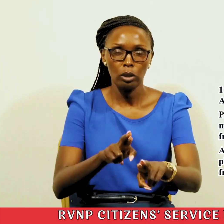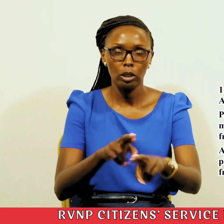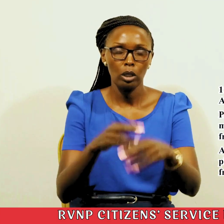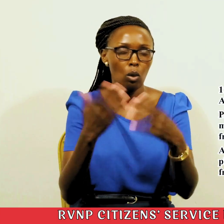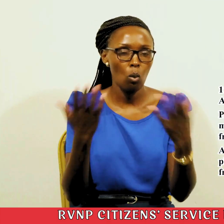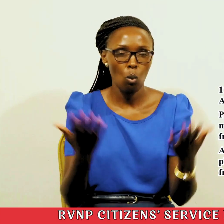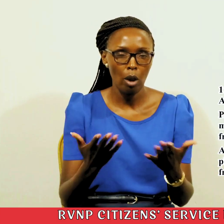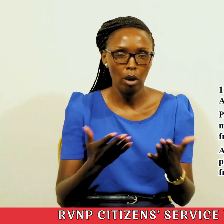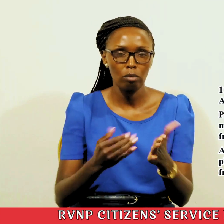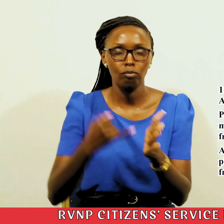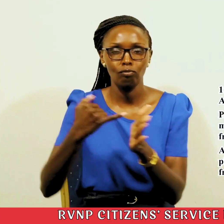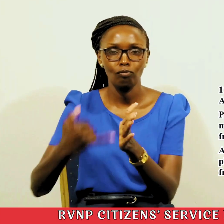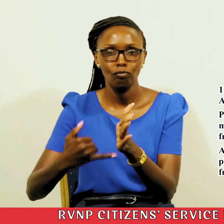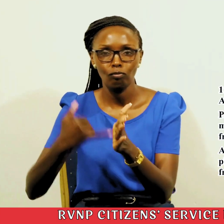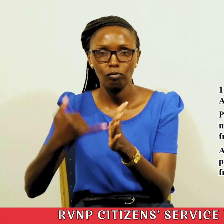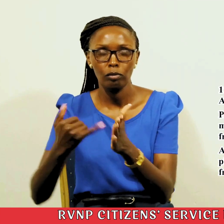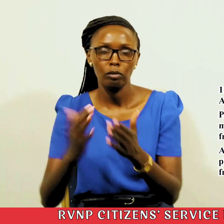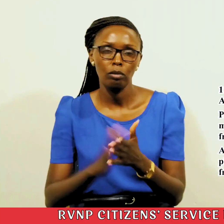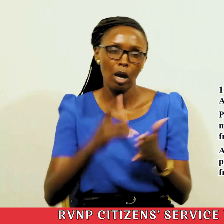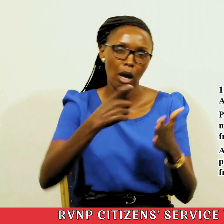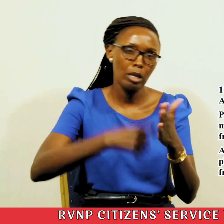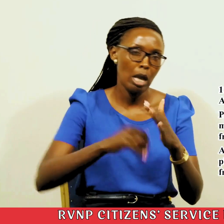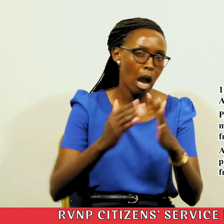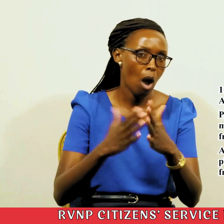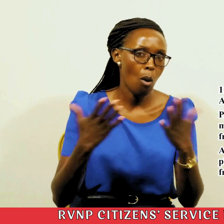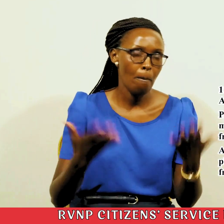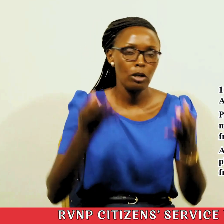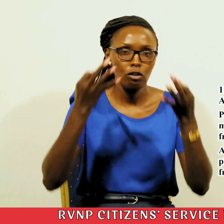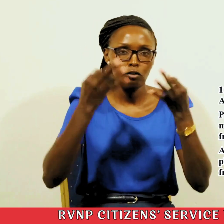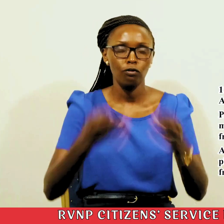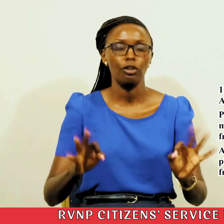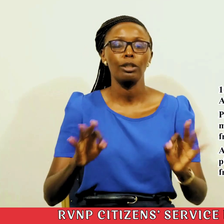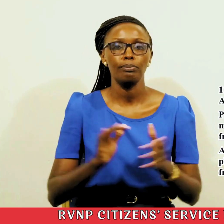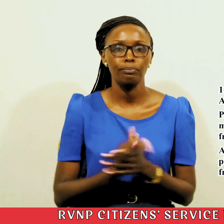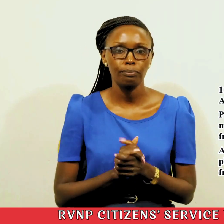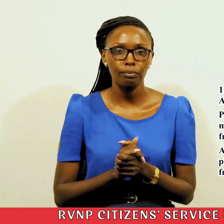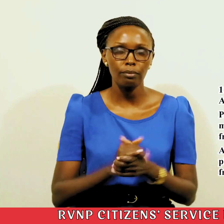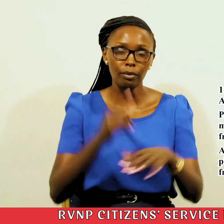This is a free service. The timeline is 90 days.